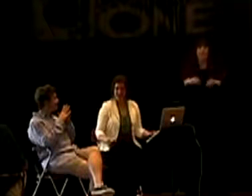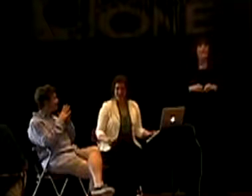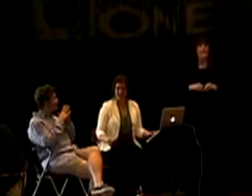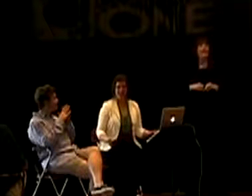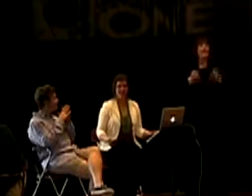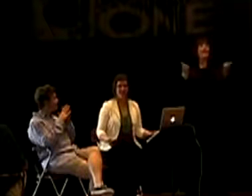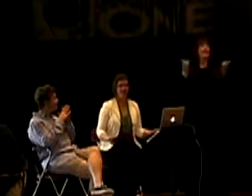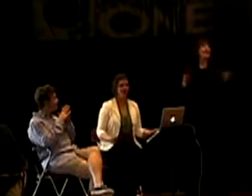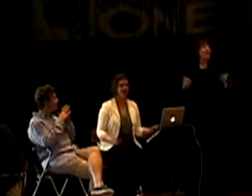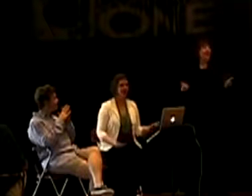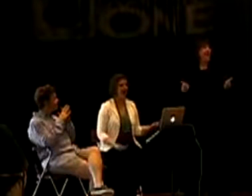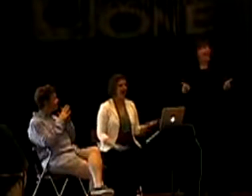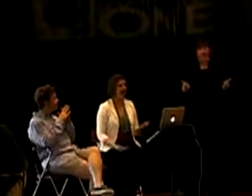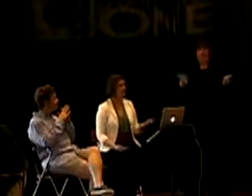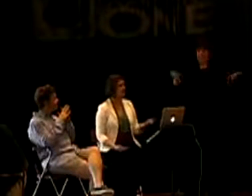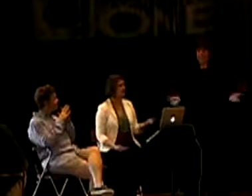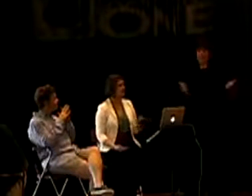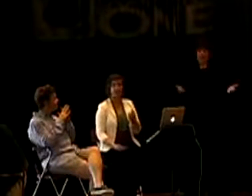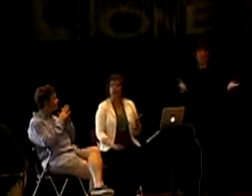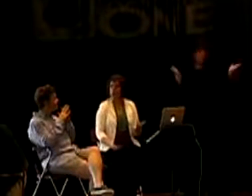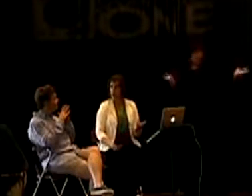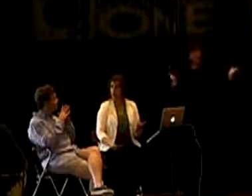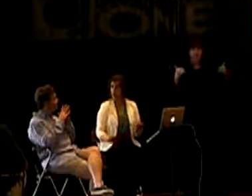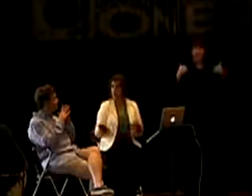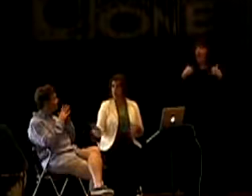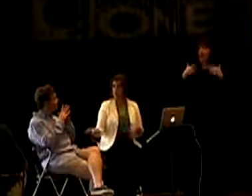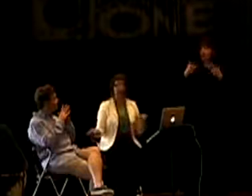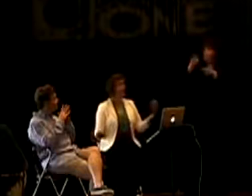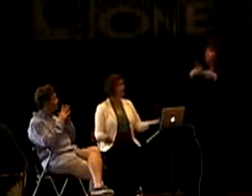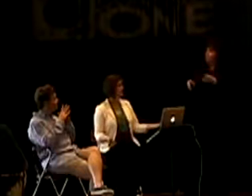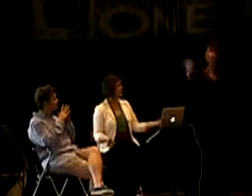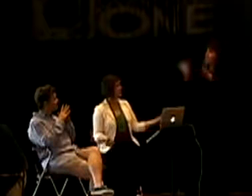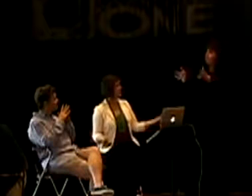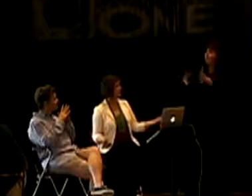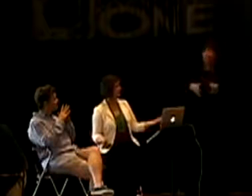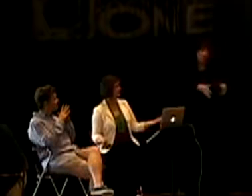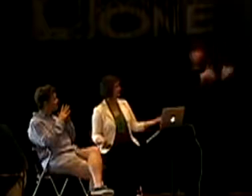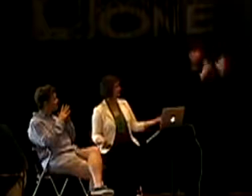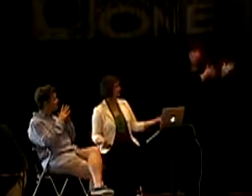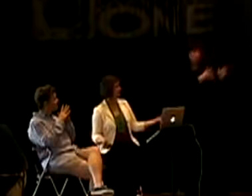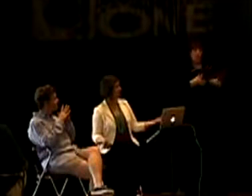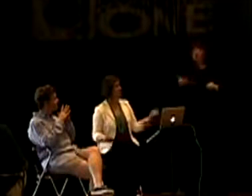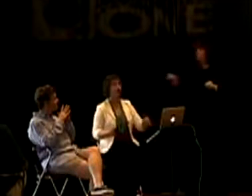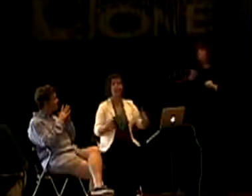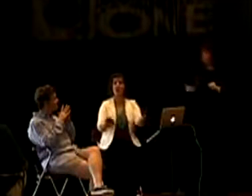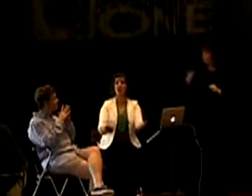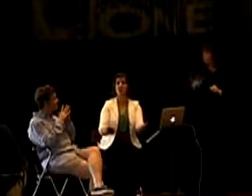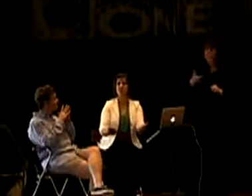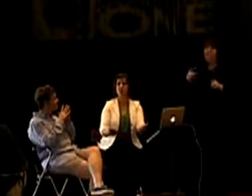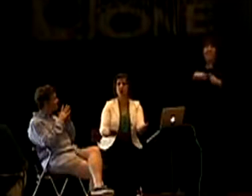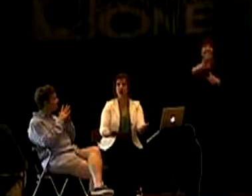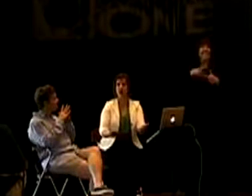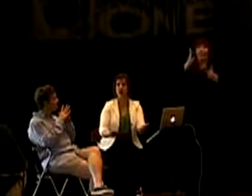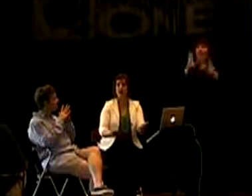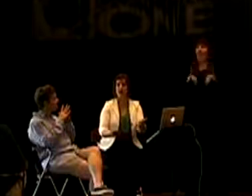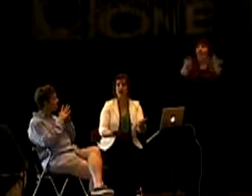today, we're here, and we're going to have a conversation for a little while between Bonnie and Aditi and myself, and then we're going to take questions